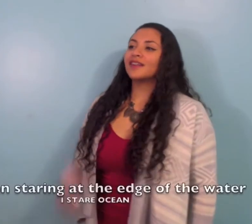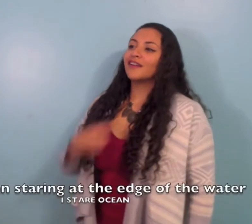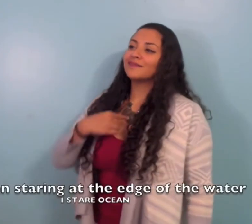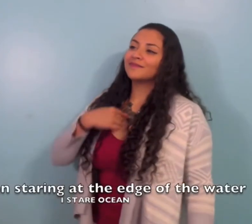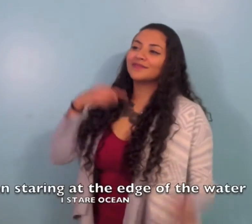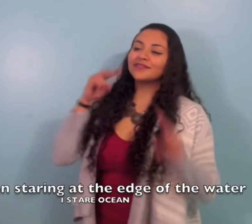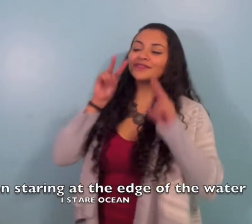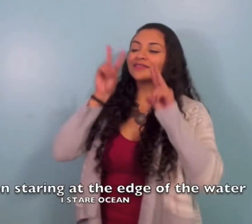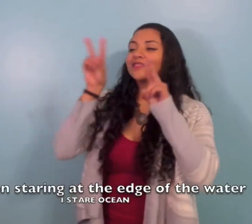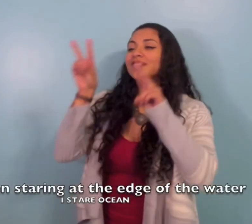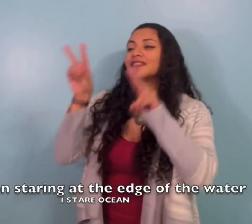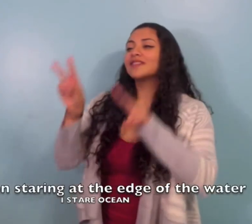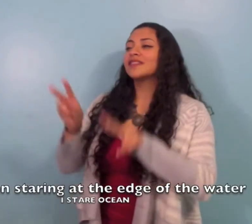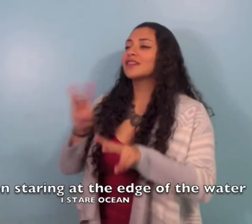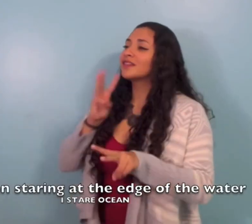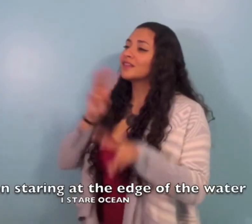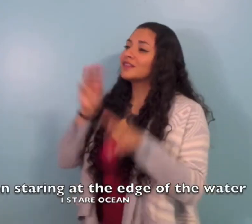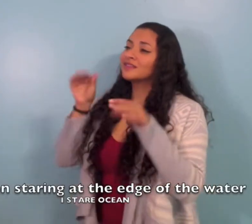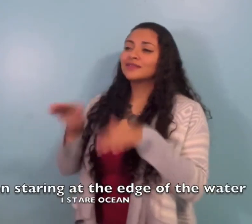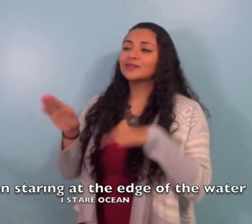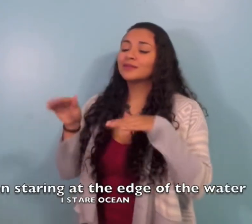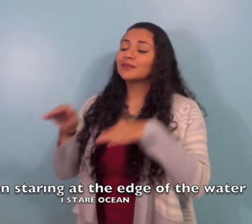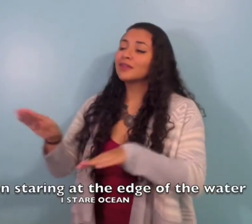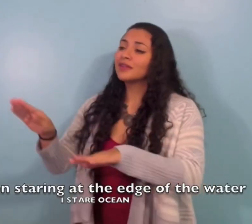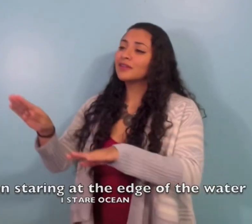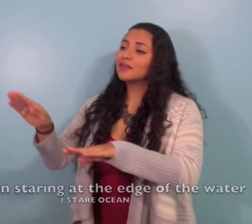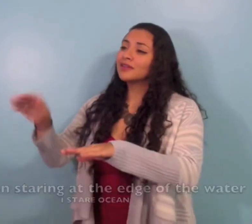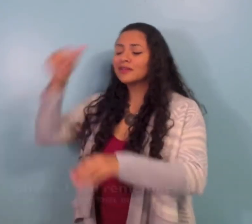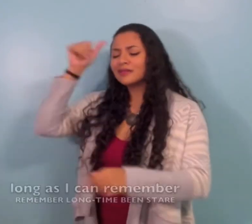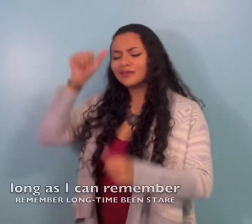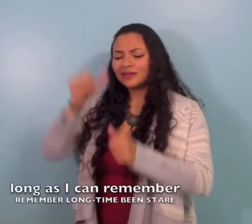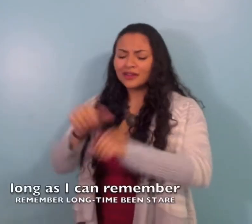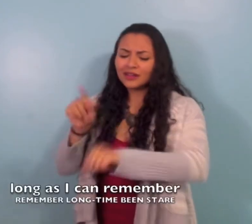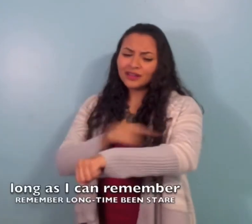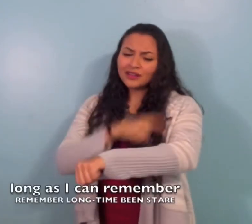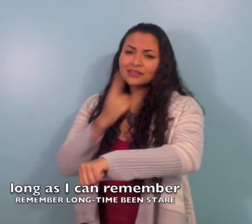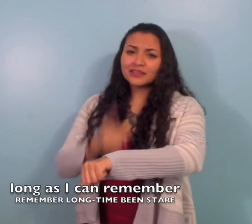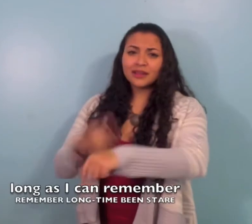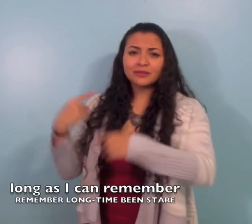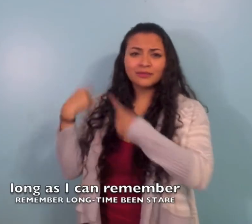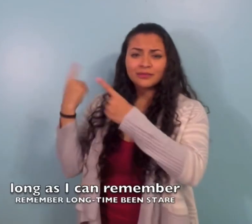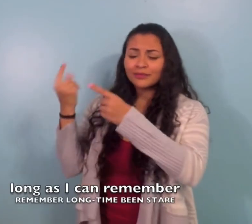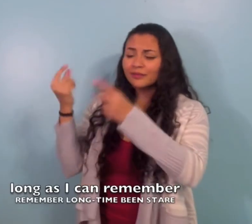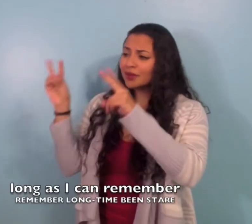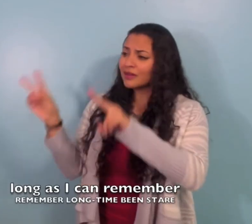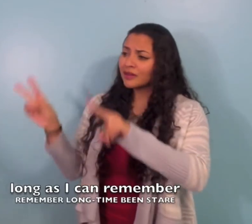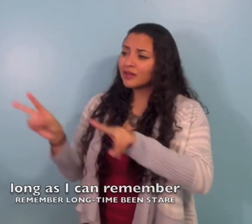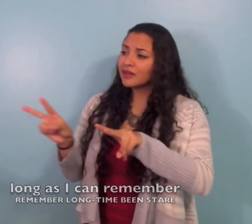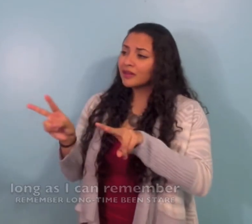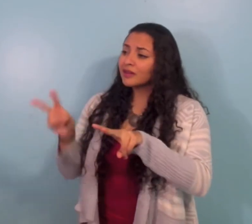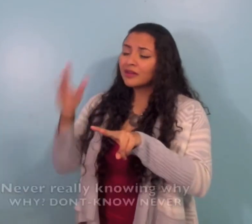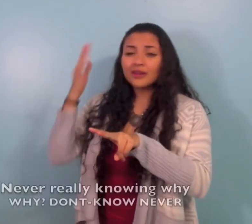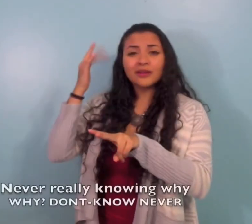I've been staring at the edge of the water long as I can remember,